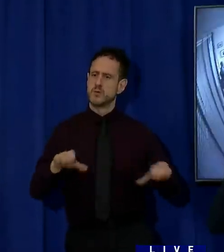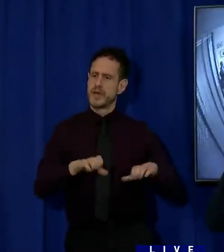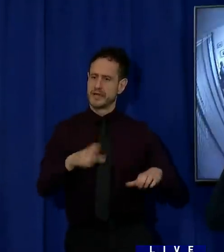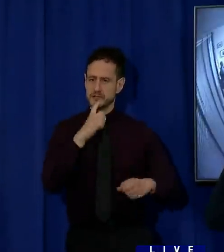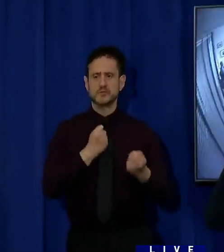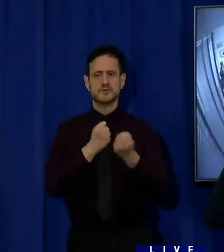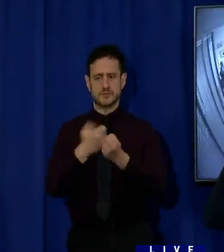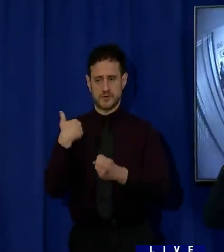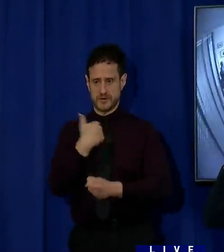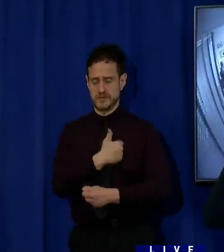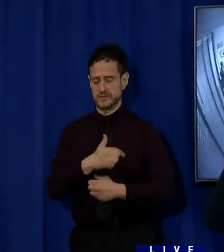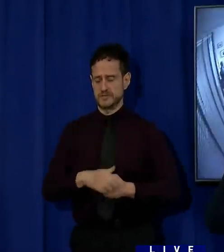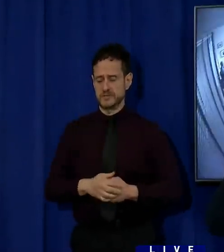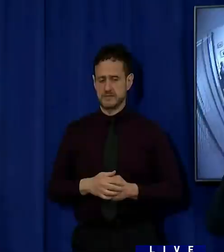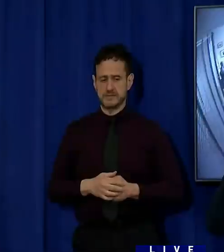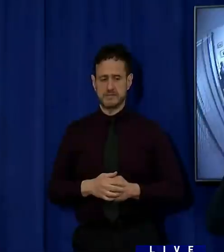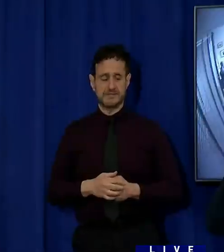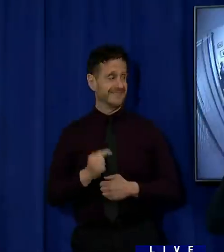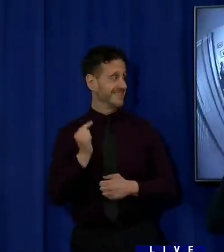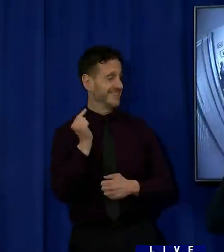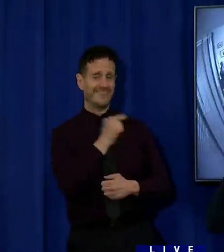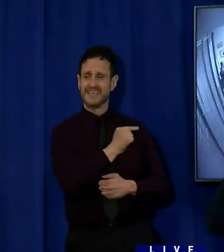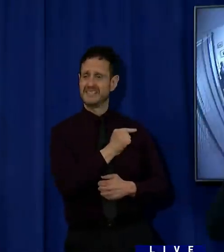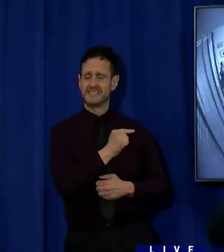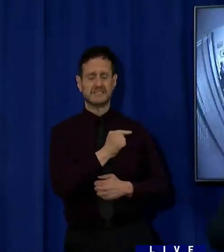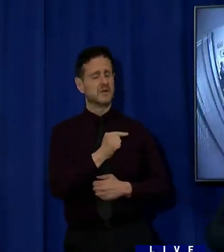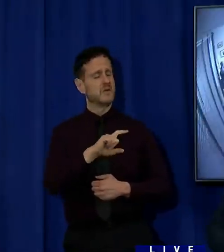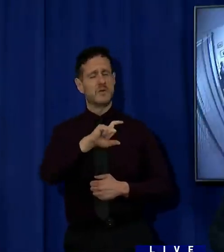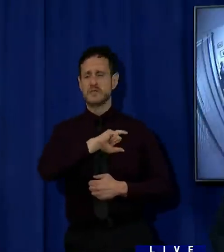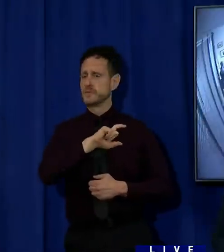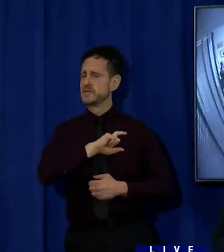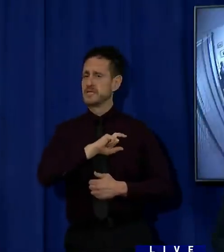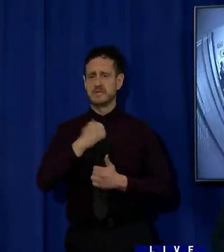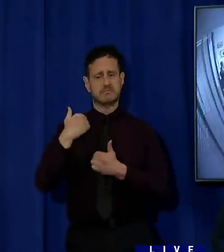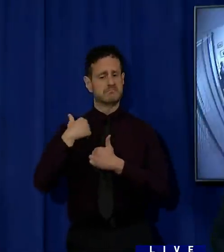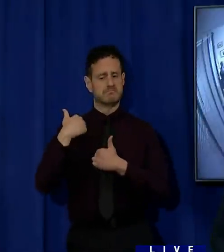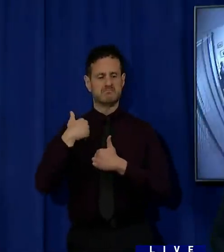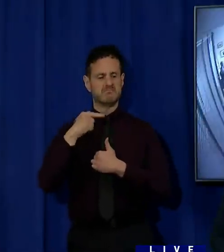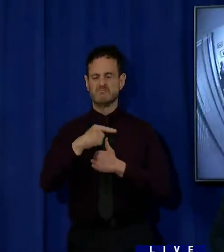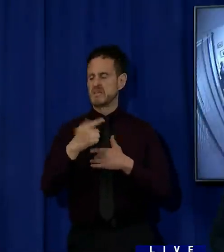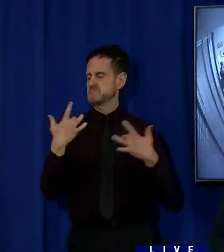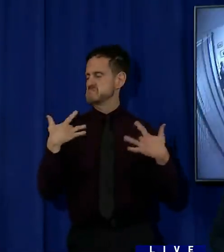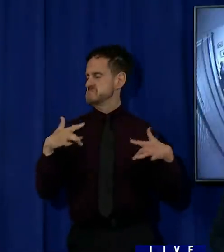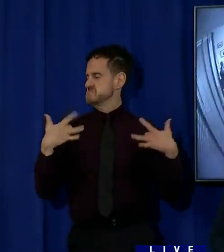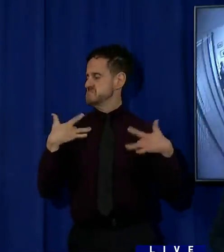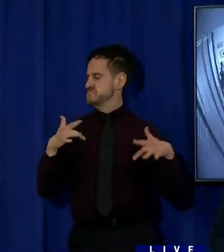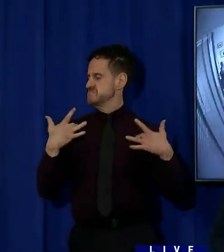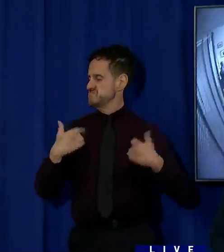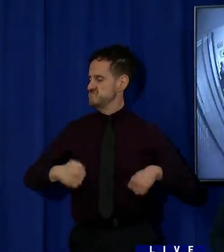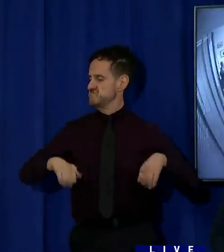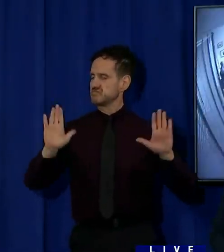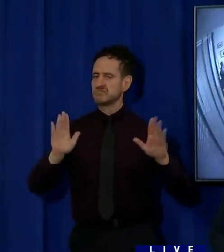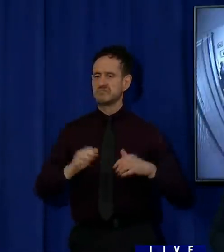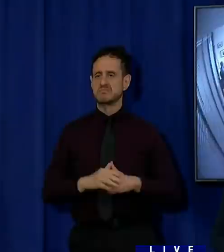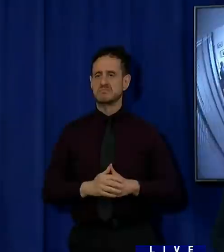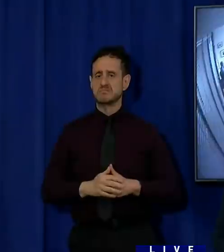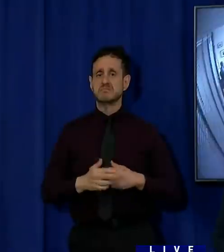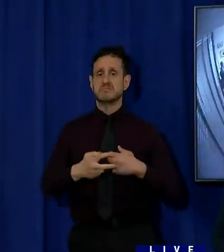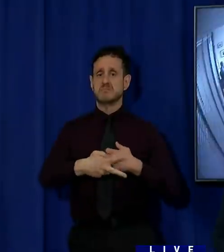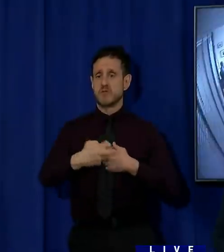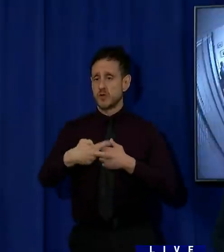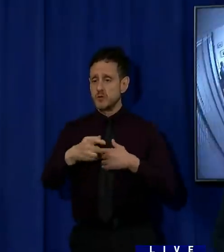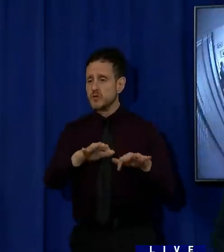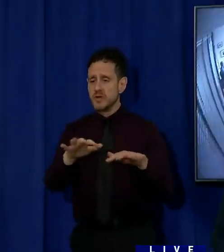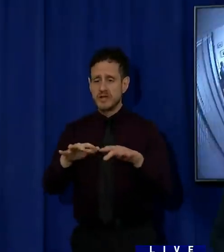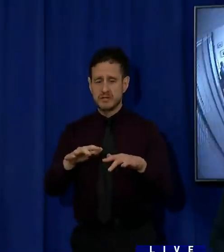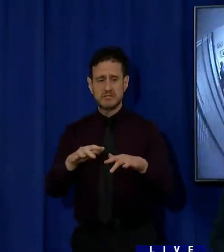behalf. This was a total dereliction of their duty. And with the looting that occurred in this